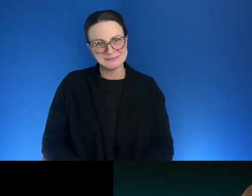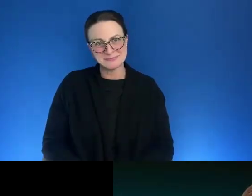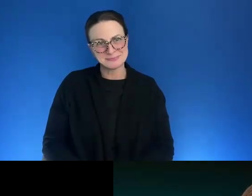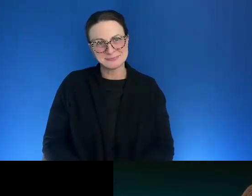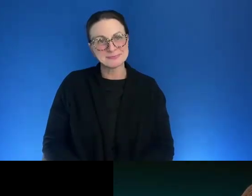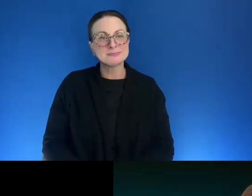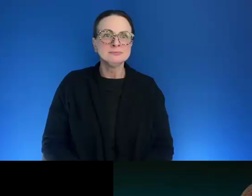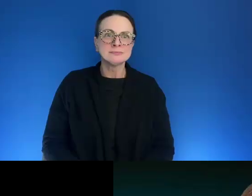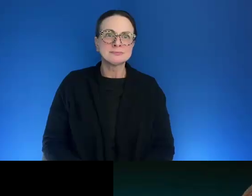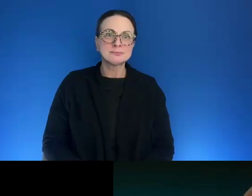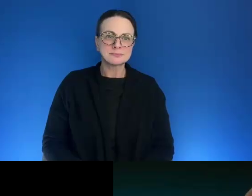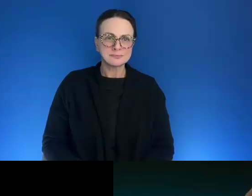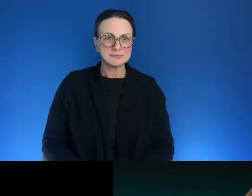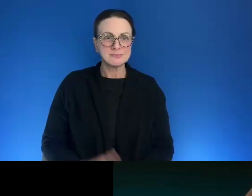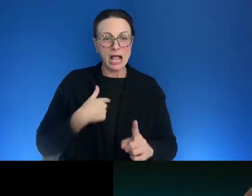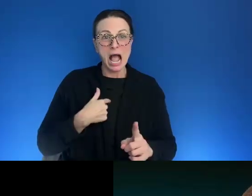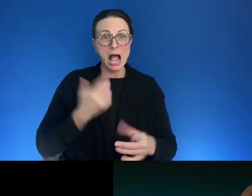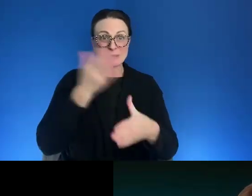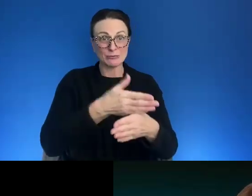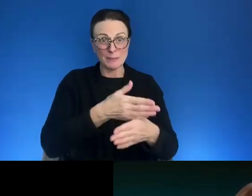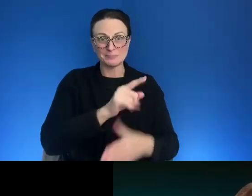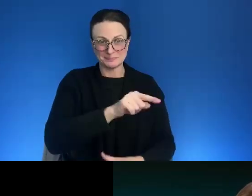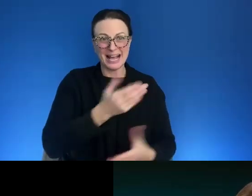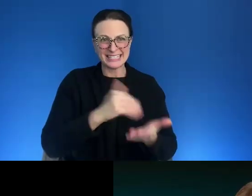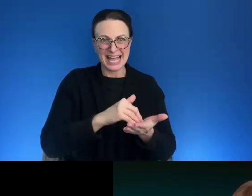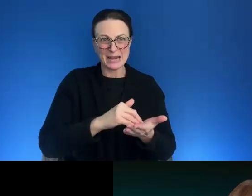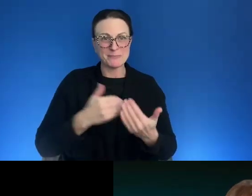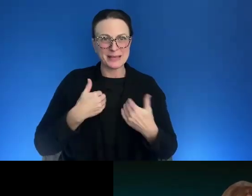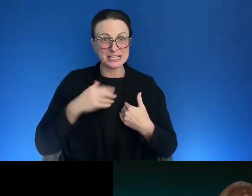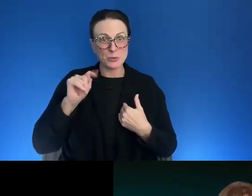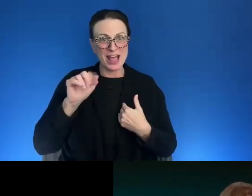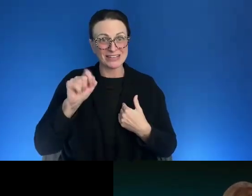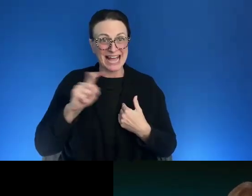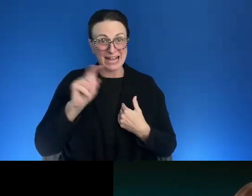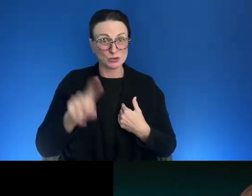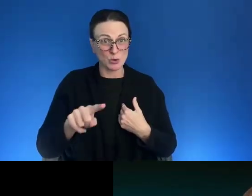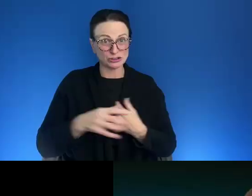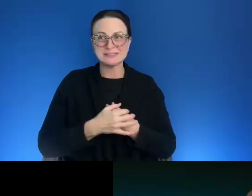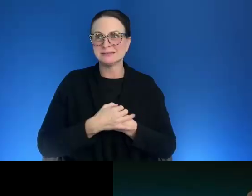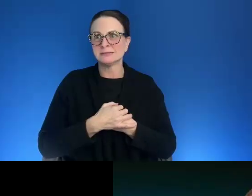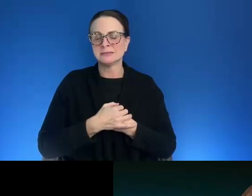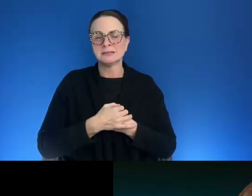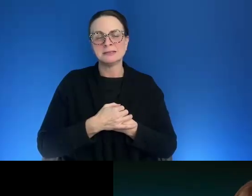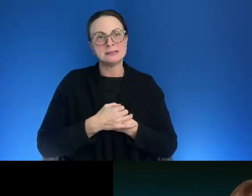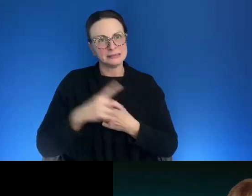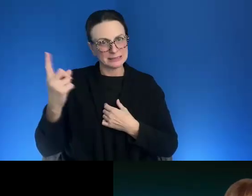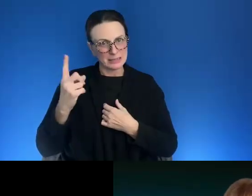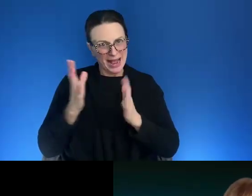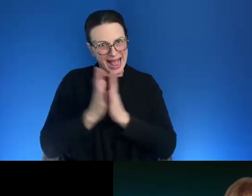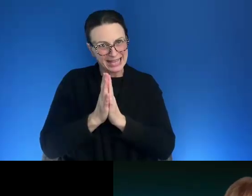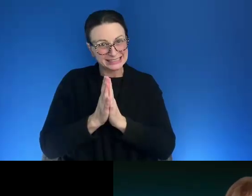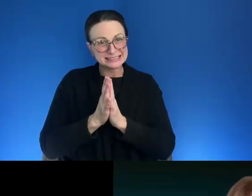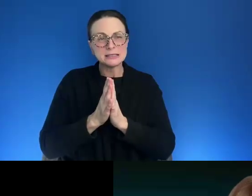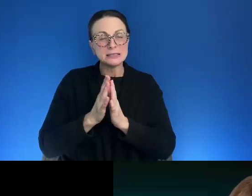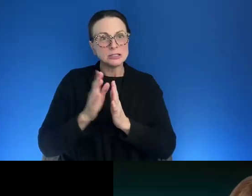But anyway, I'm gonna jump in again because we have a tax question. Yes. Somebody is asking, do you